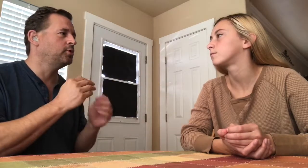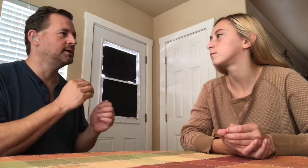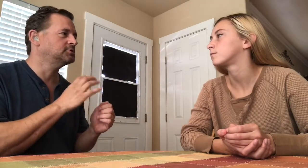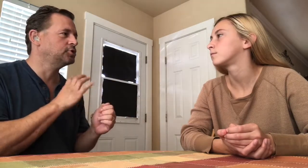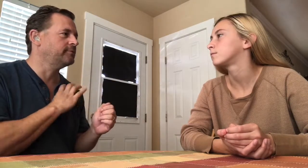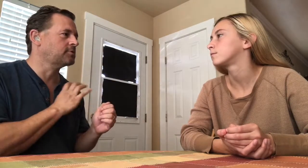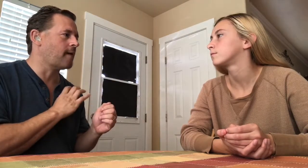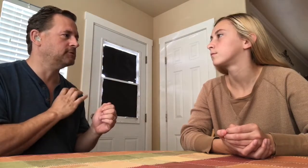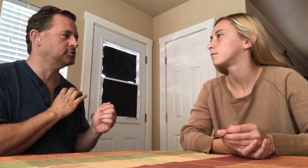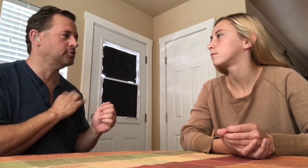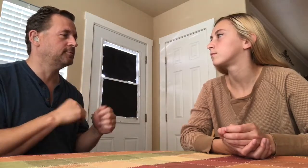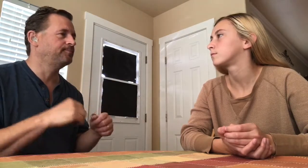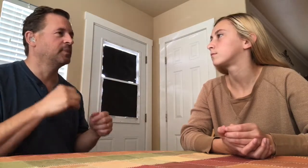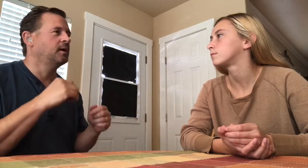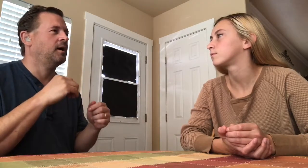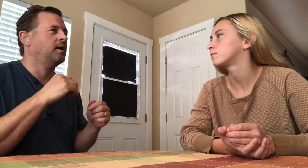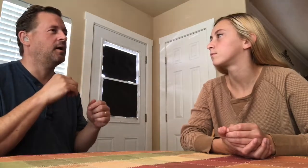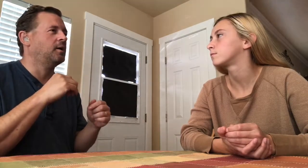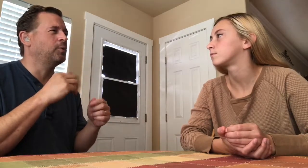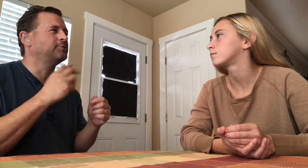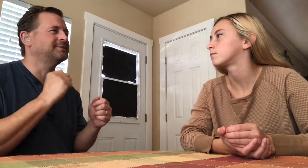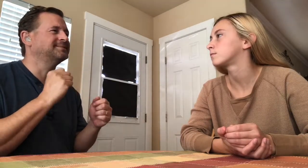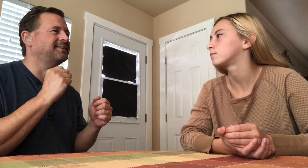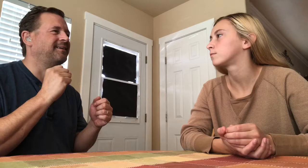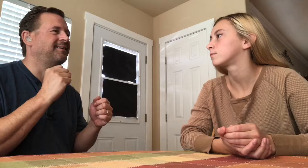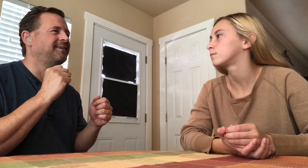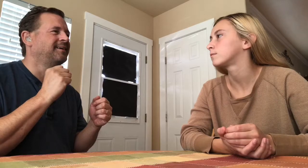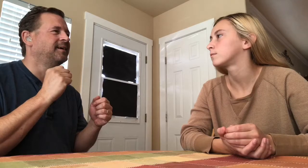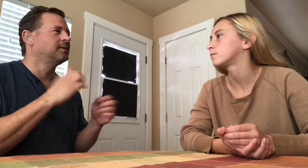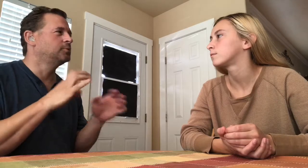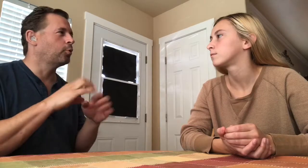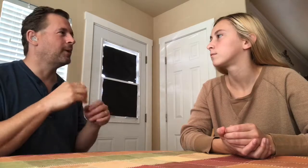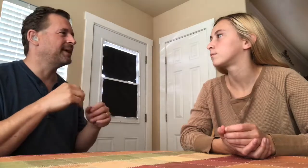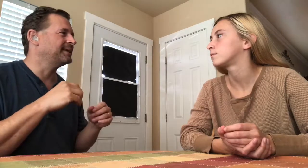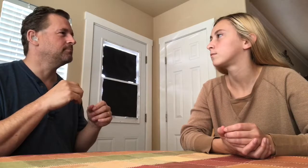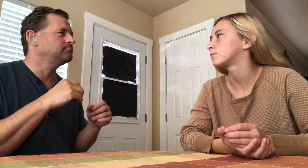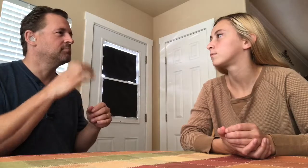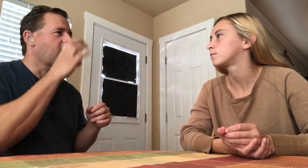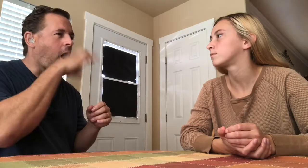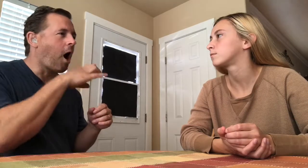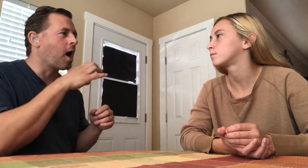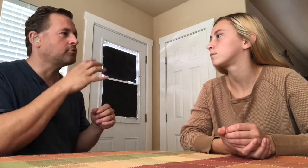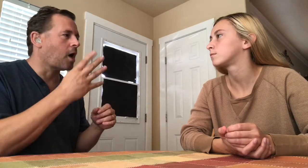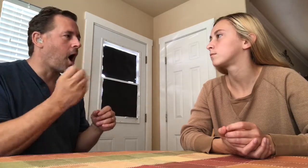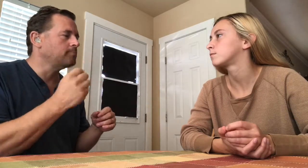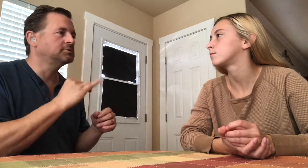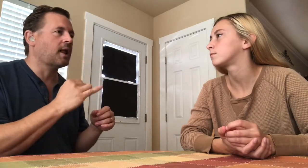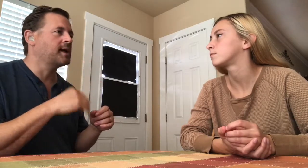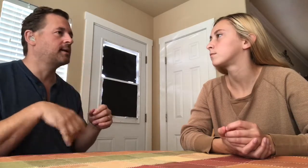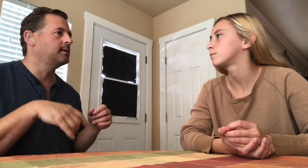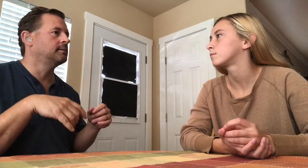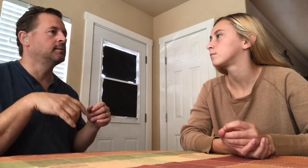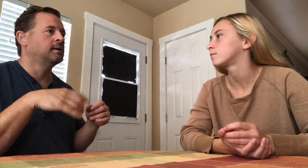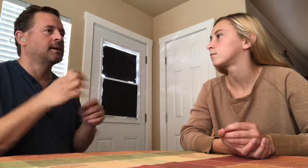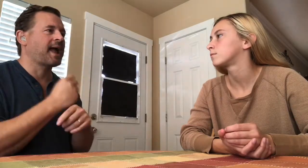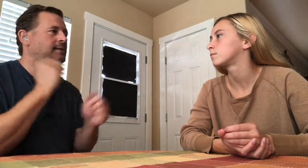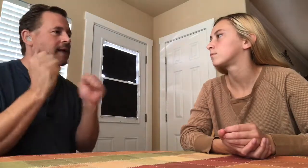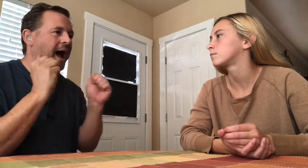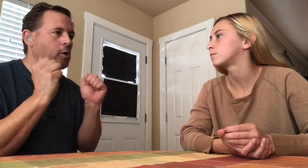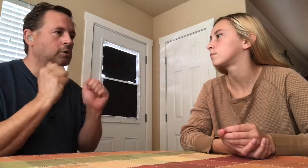community service officer, which is doing odd jobs like getting